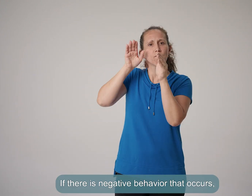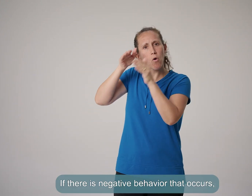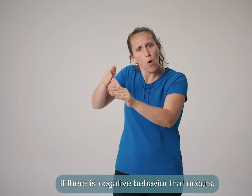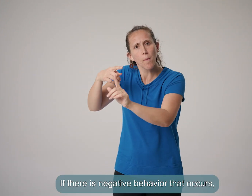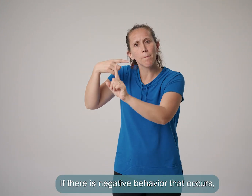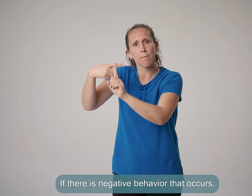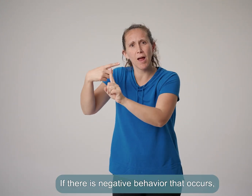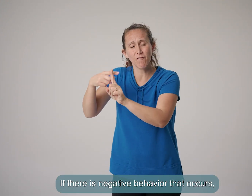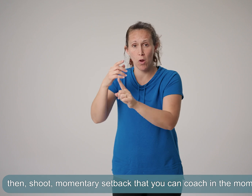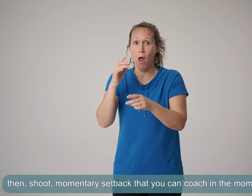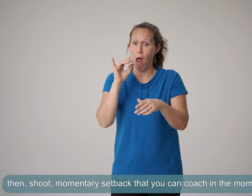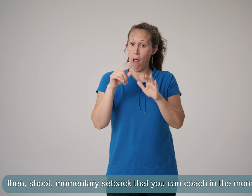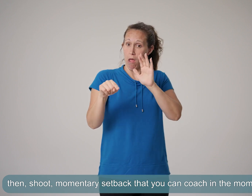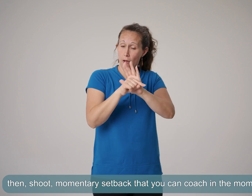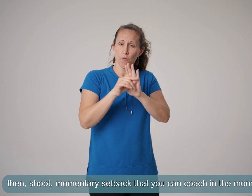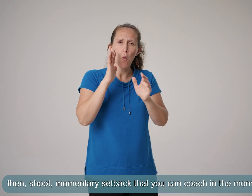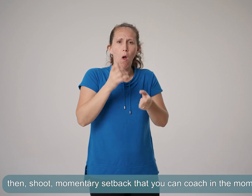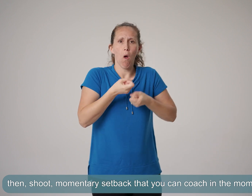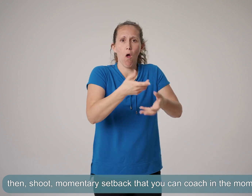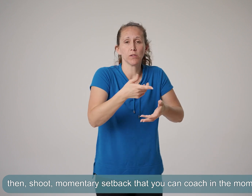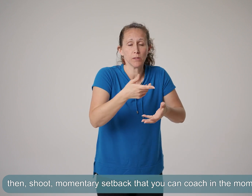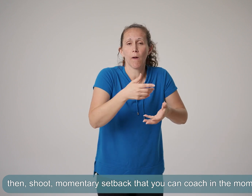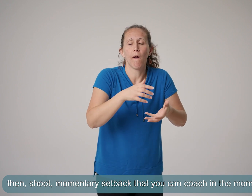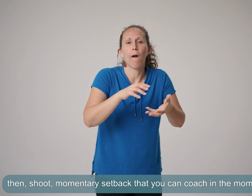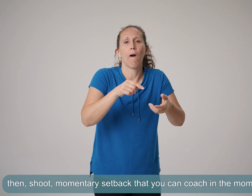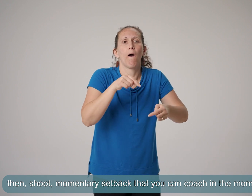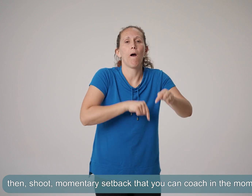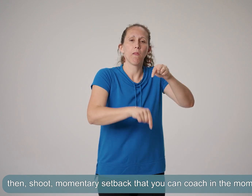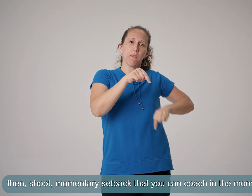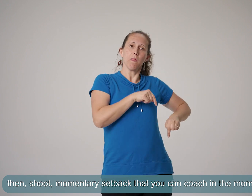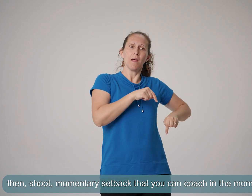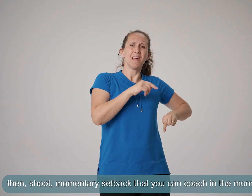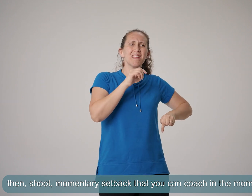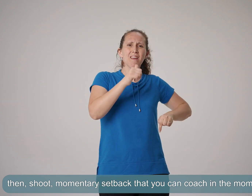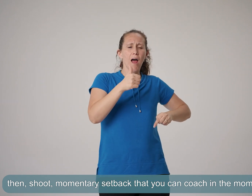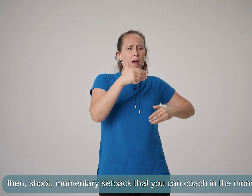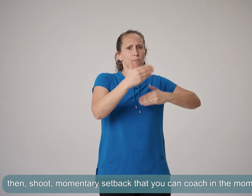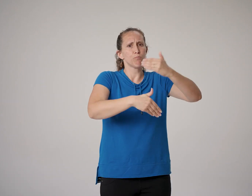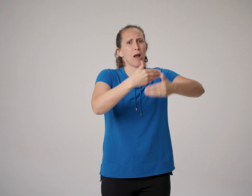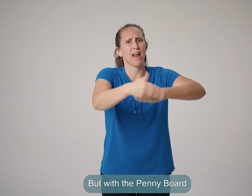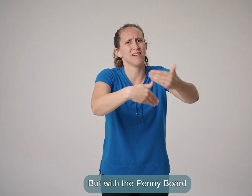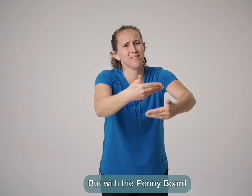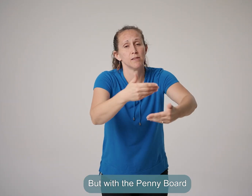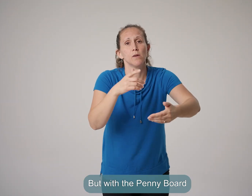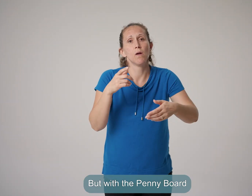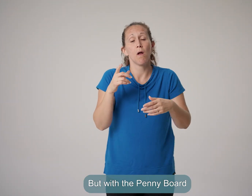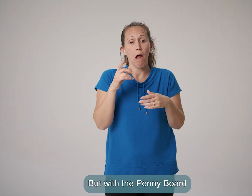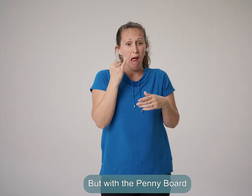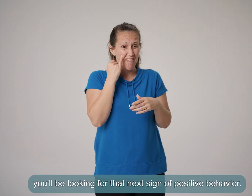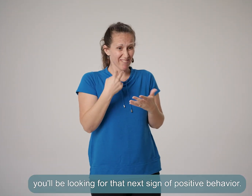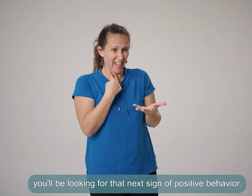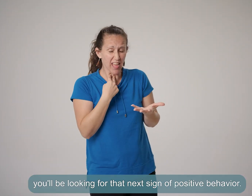behavior that occurs, then shoot, momentary setback that you can coach in the moment. But with the penny board, you'll be looking